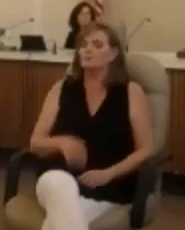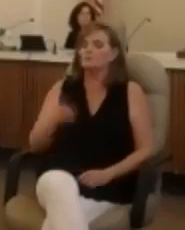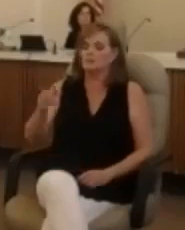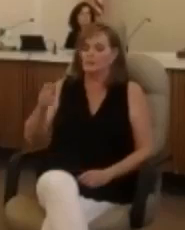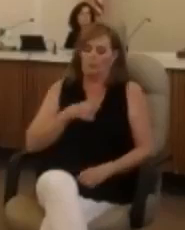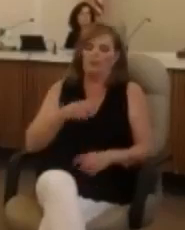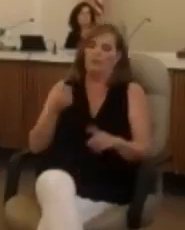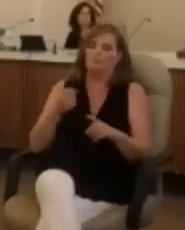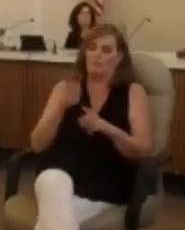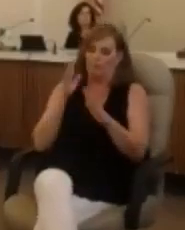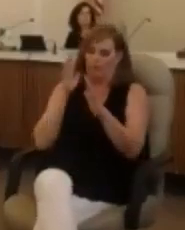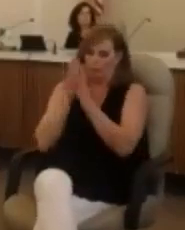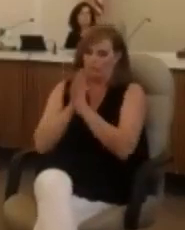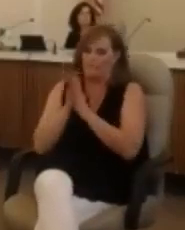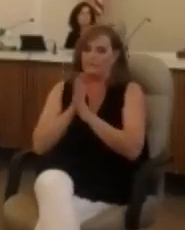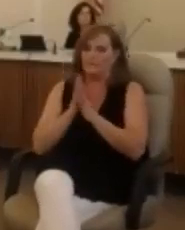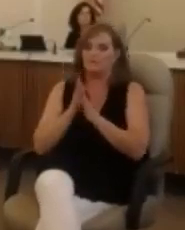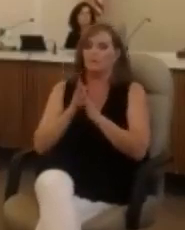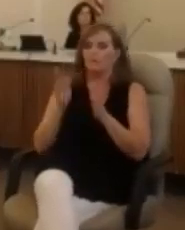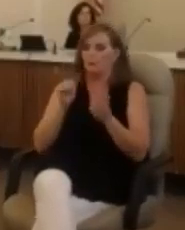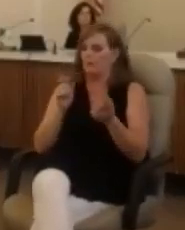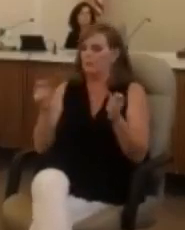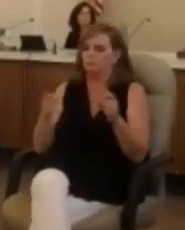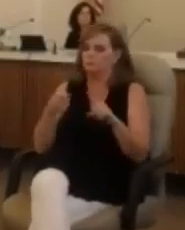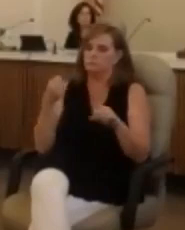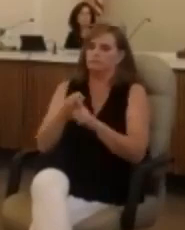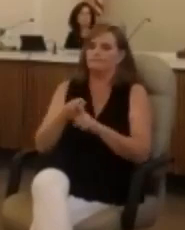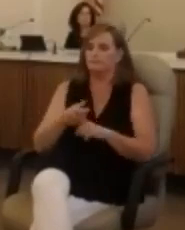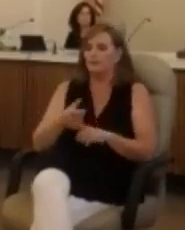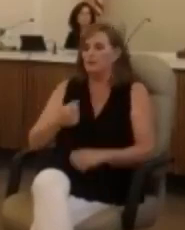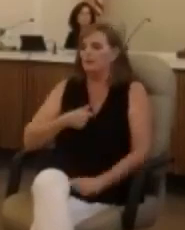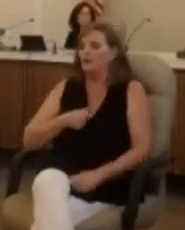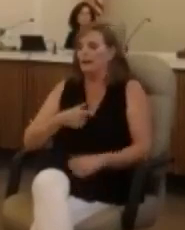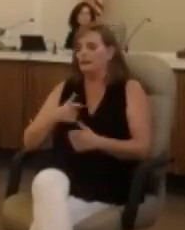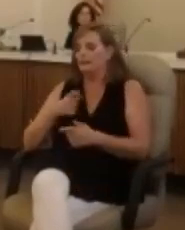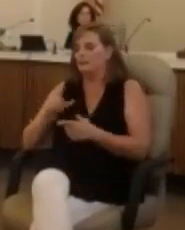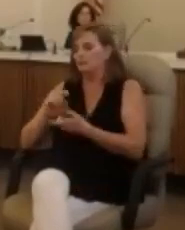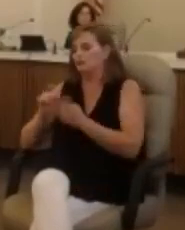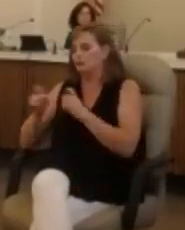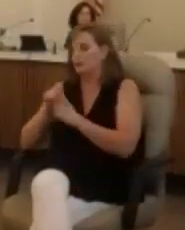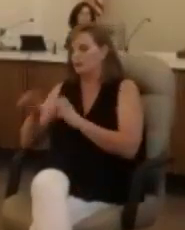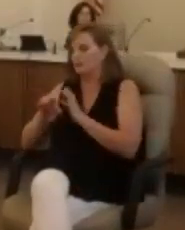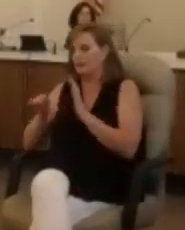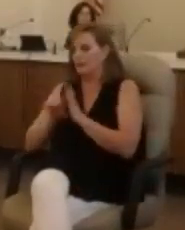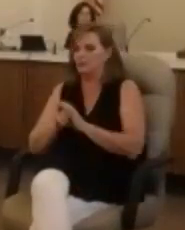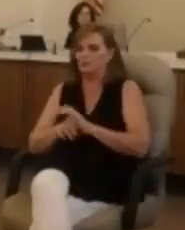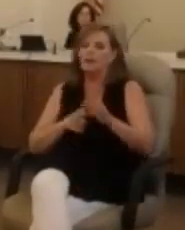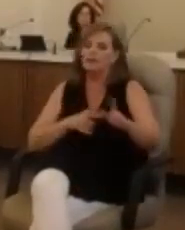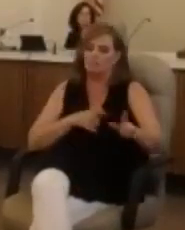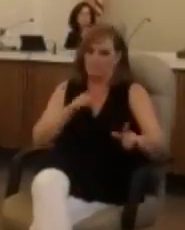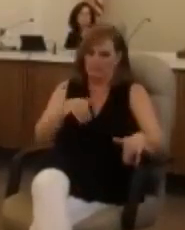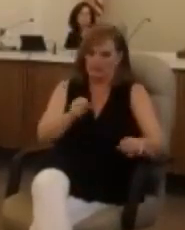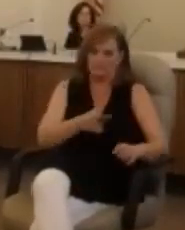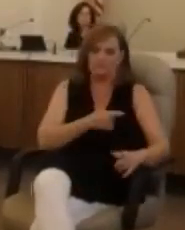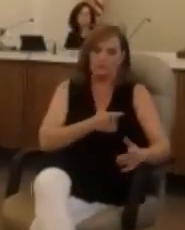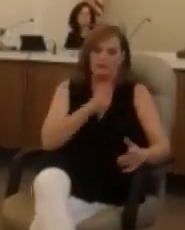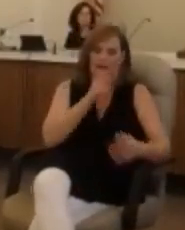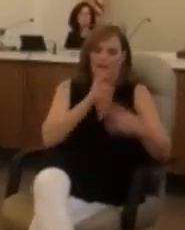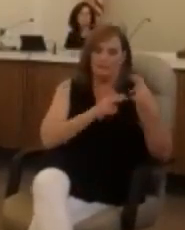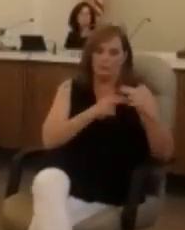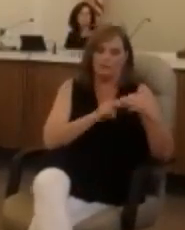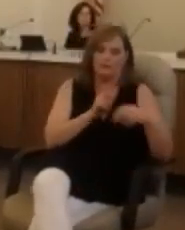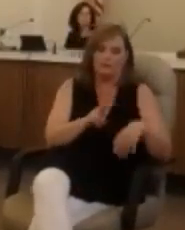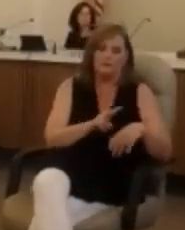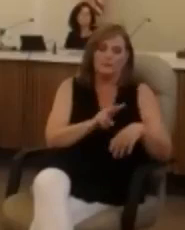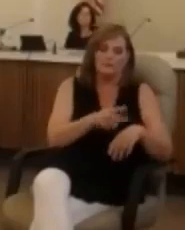neighborhood. Having what's looking like, yes, you did get away from the duplexes, whatever they're called, but having those